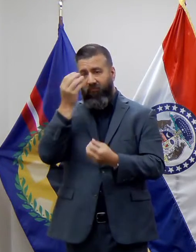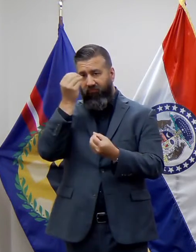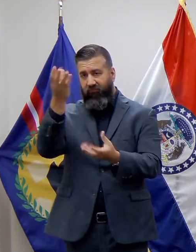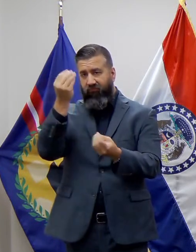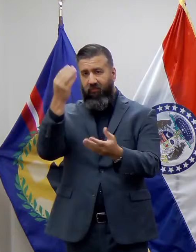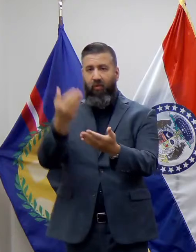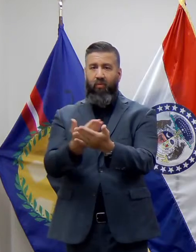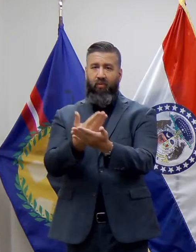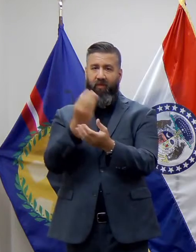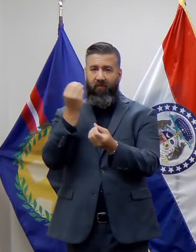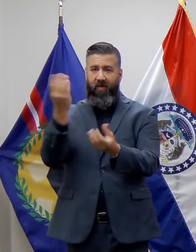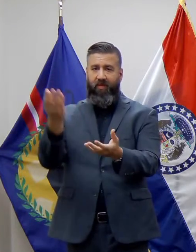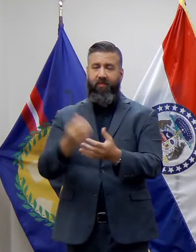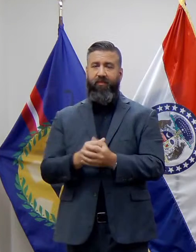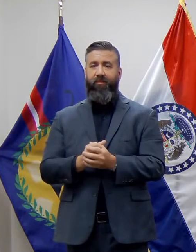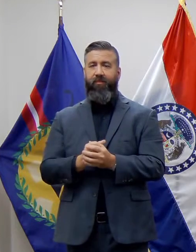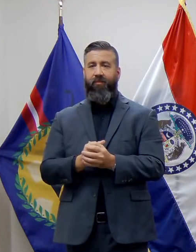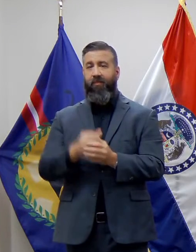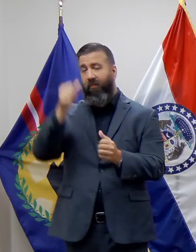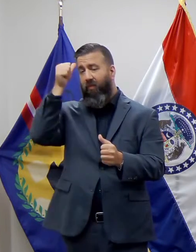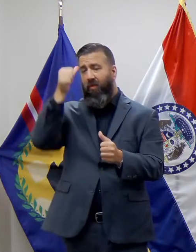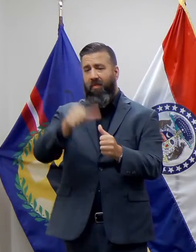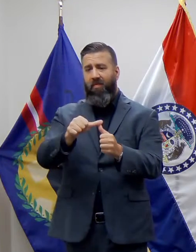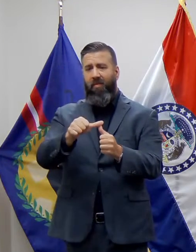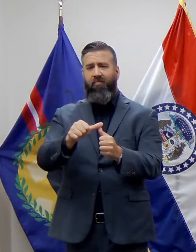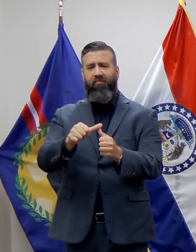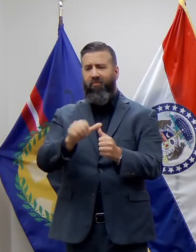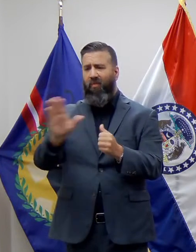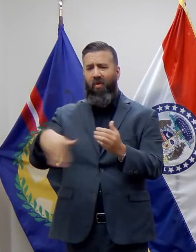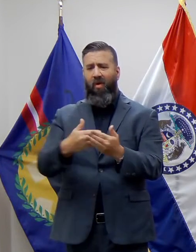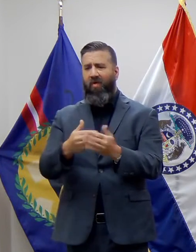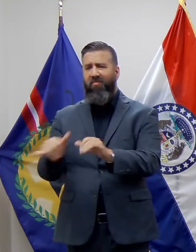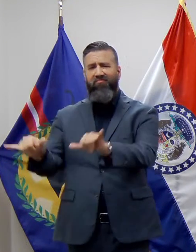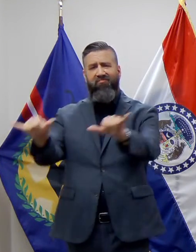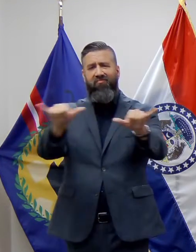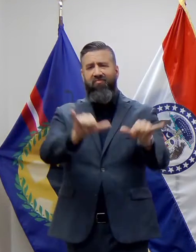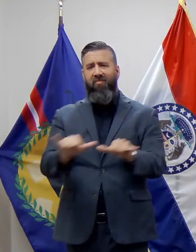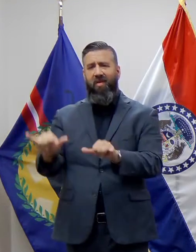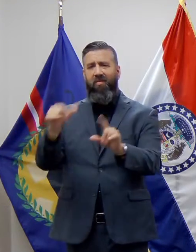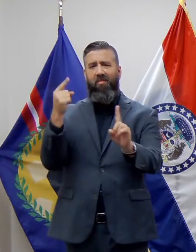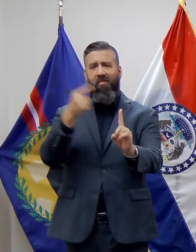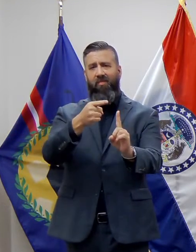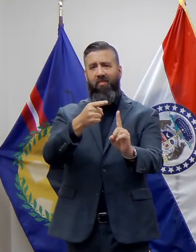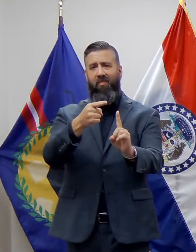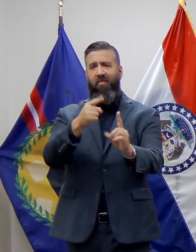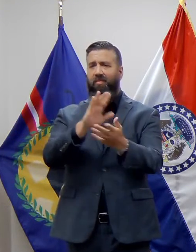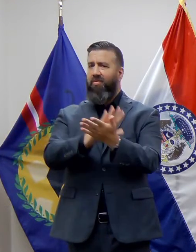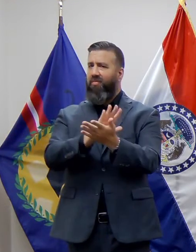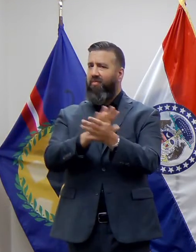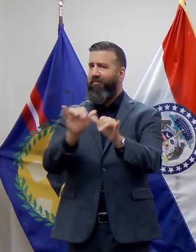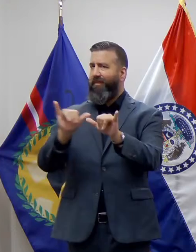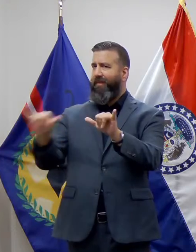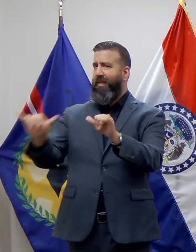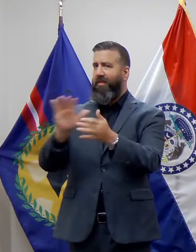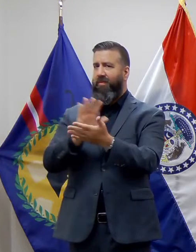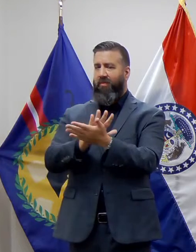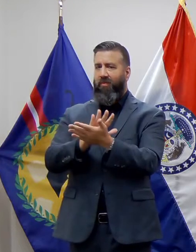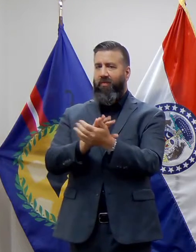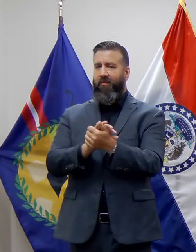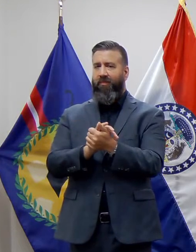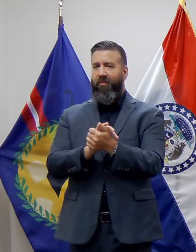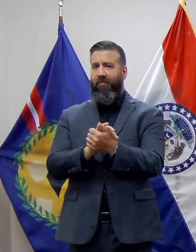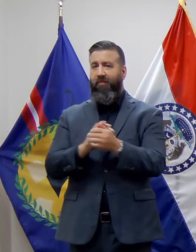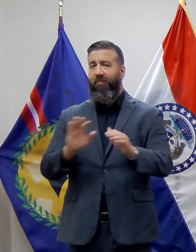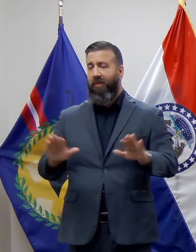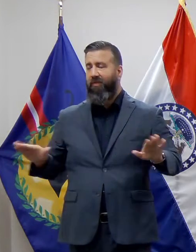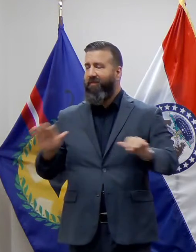public. Remember, we all have the same goal, to keep our kids in school, and that's where they learn best. To keep them